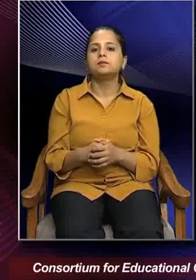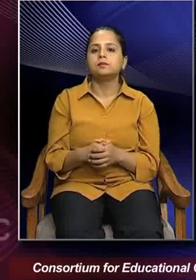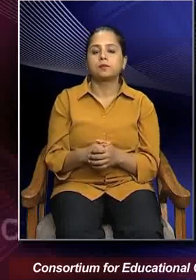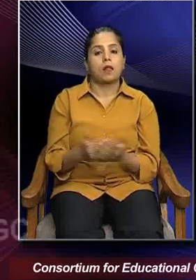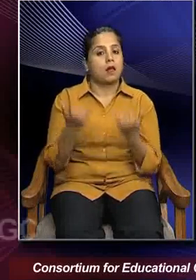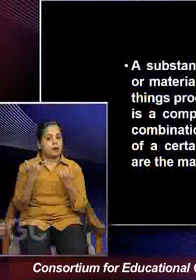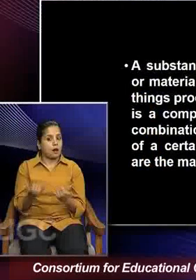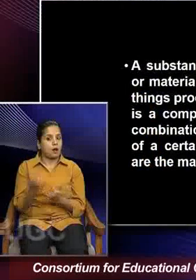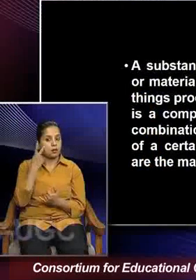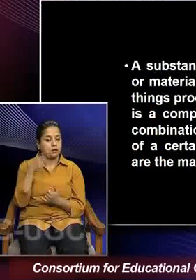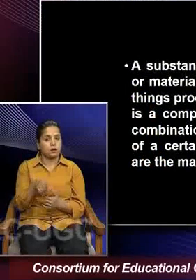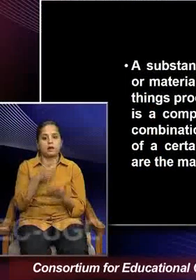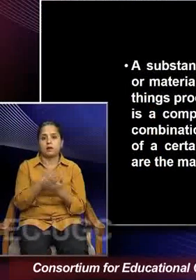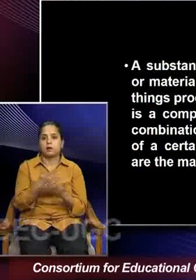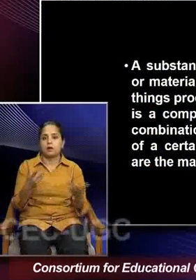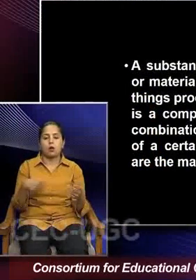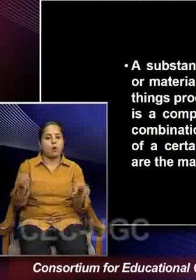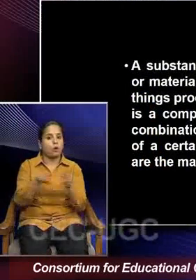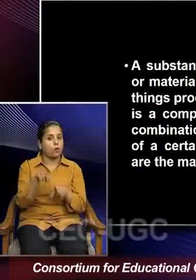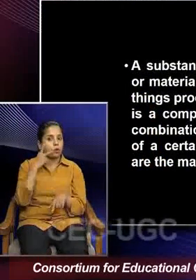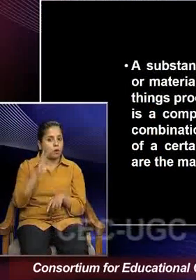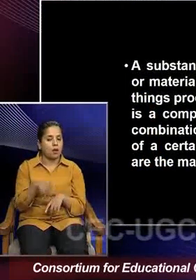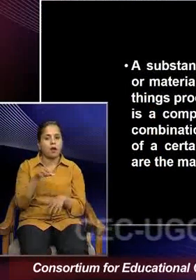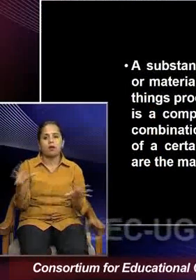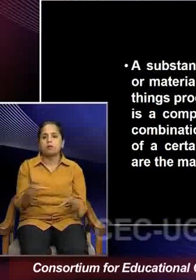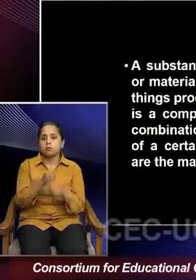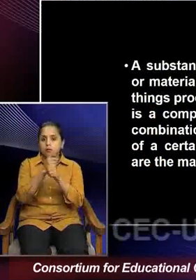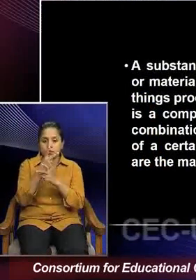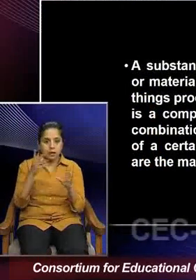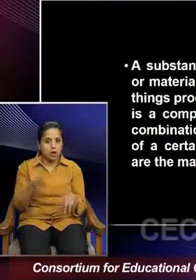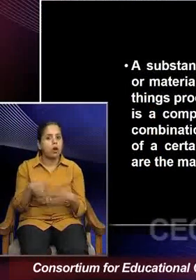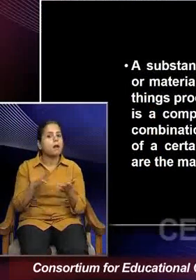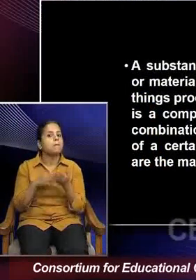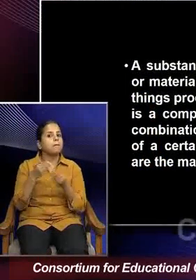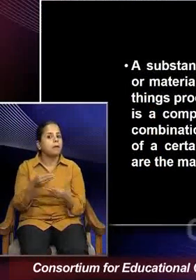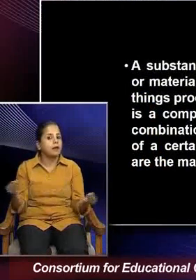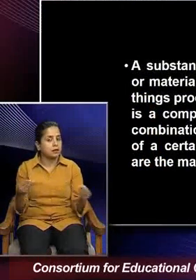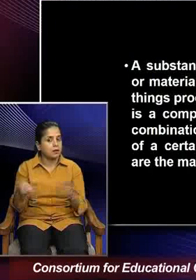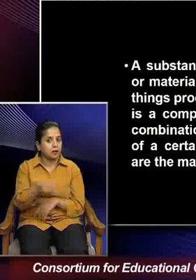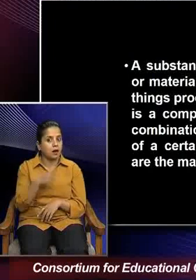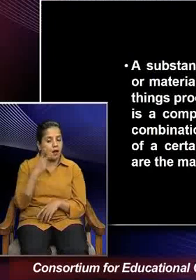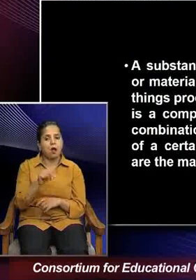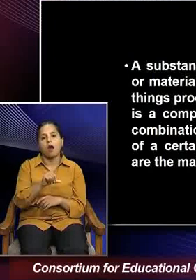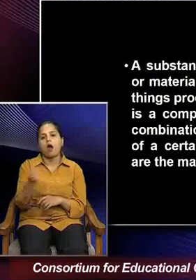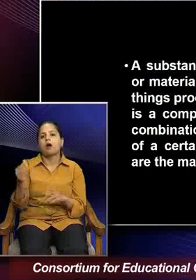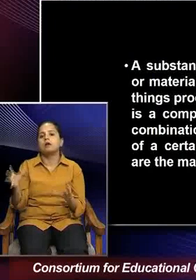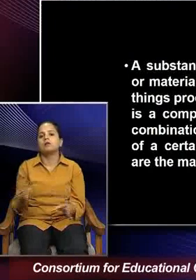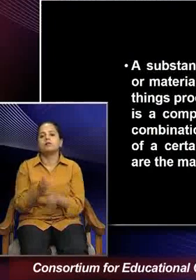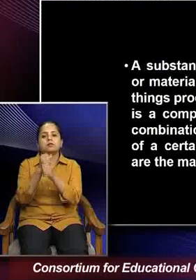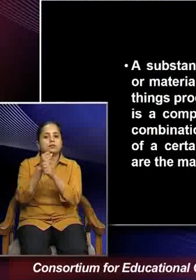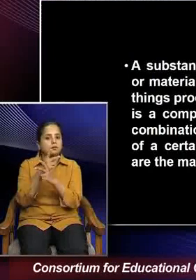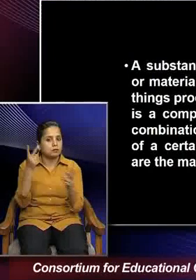Now, a substance is also the constitutive or material cause of other composite